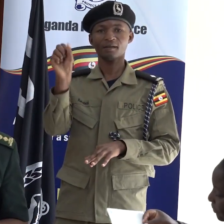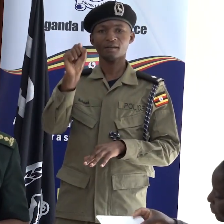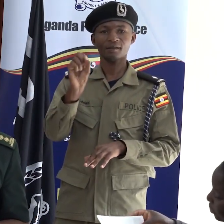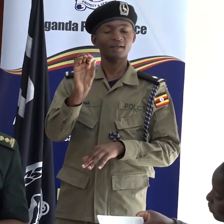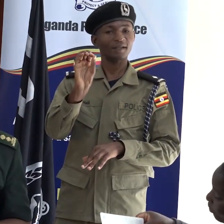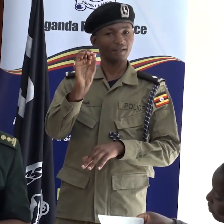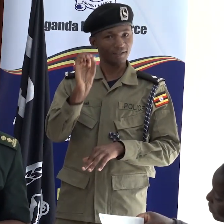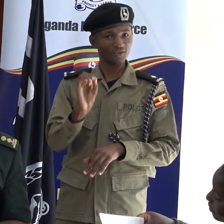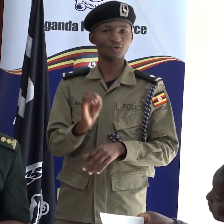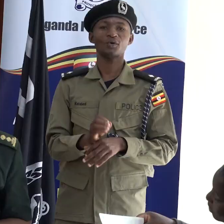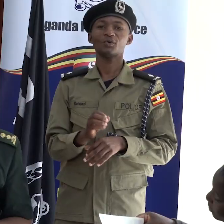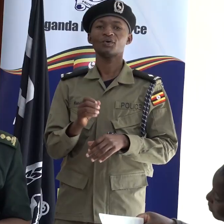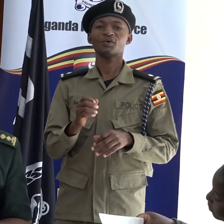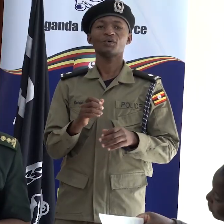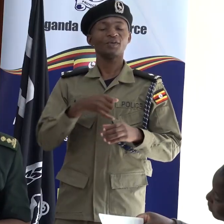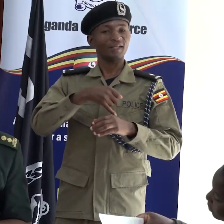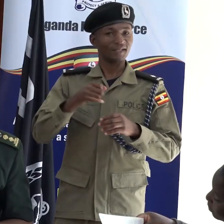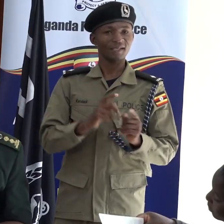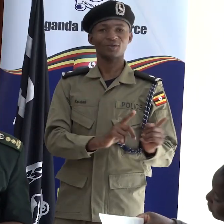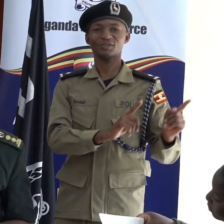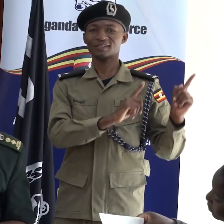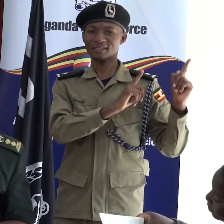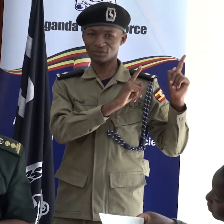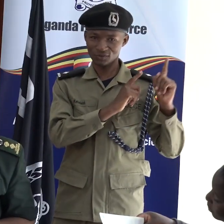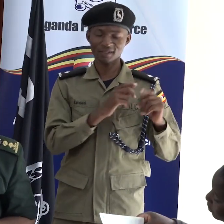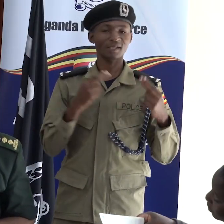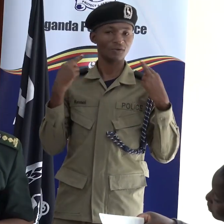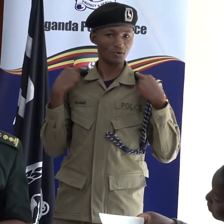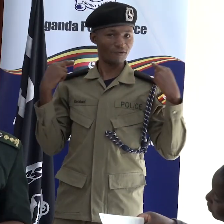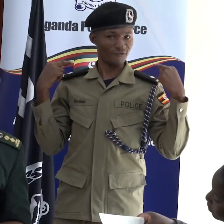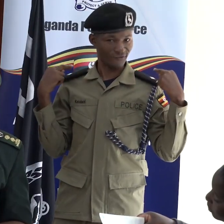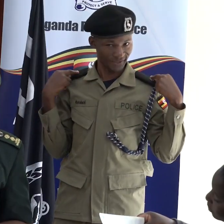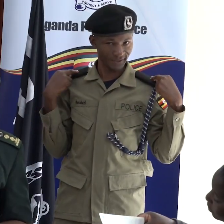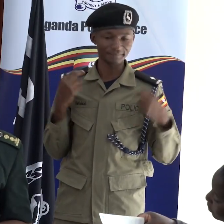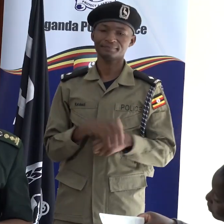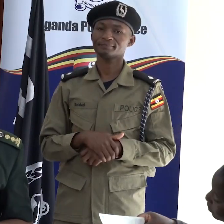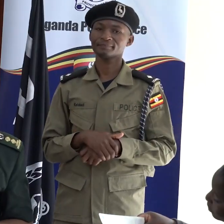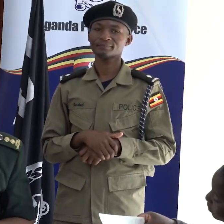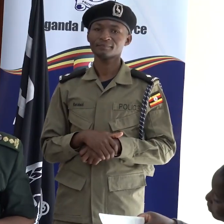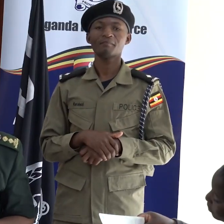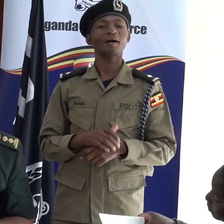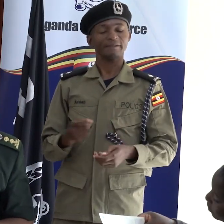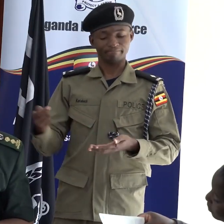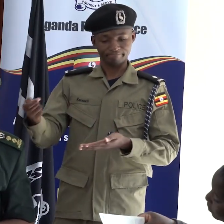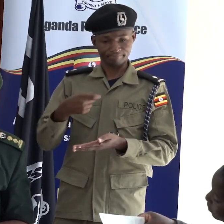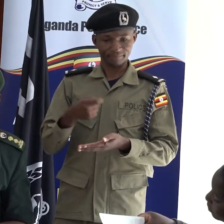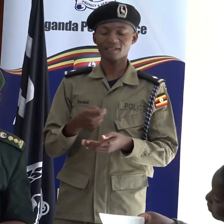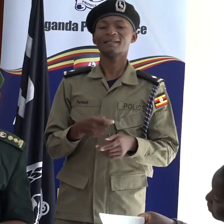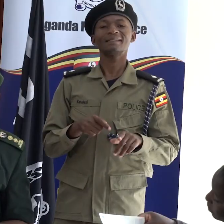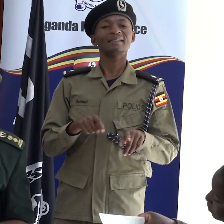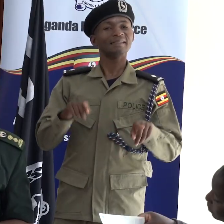Internal Security Officer, GISO, must endorse, and on the same, he has